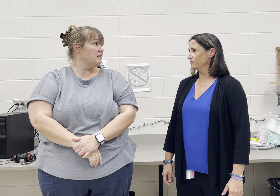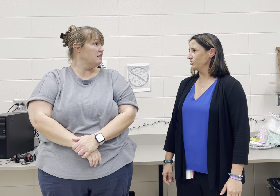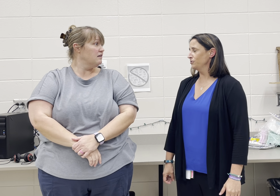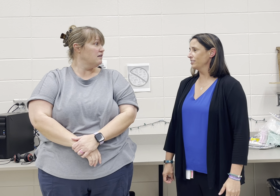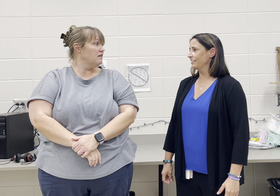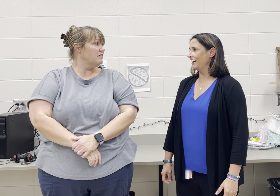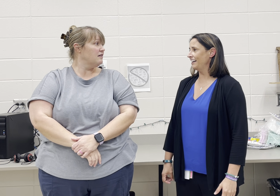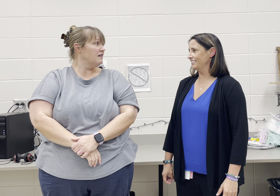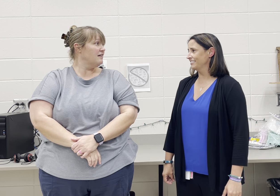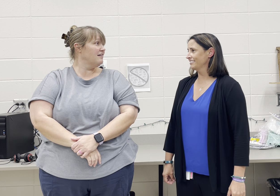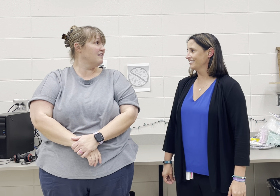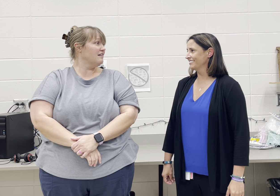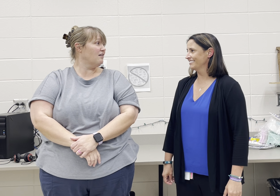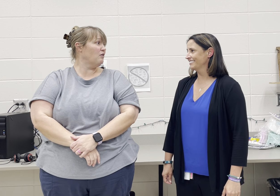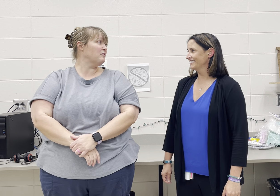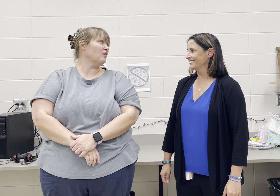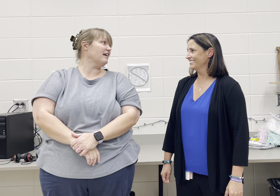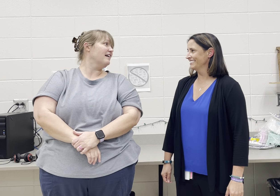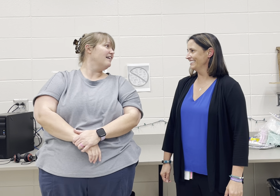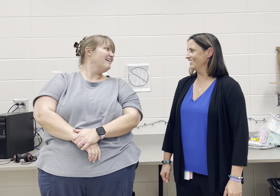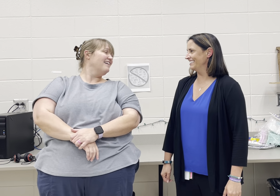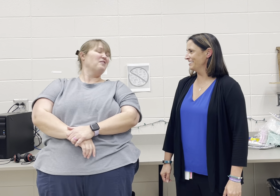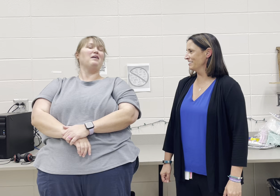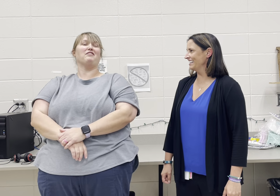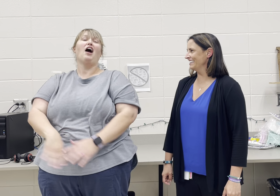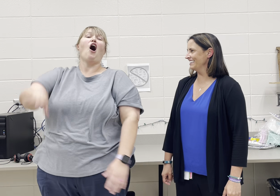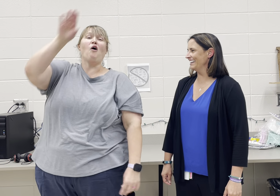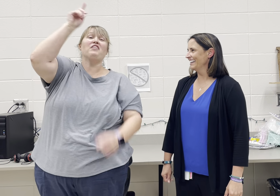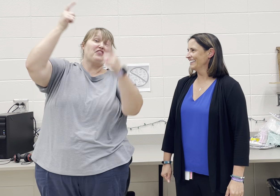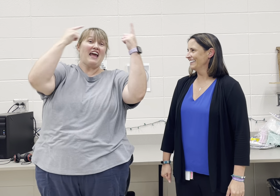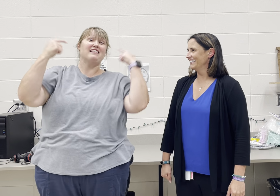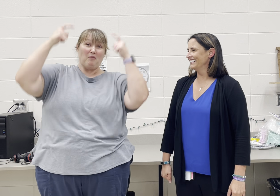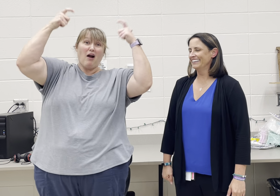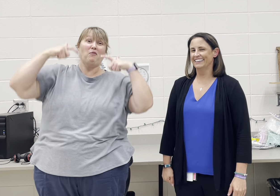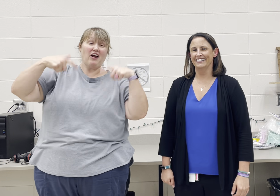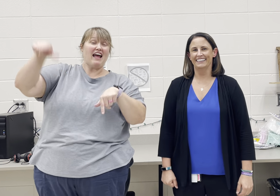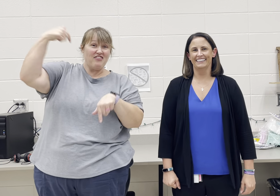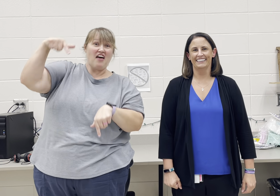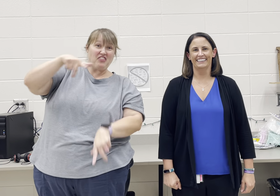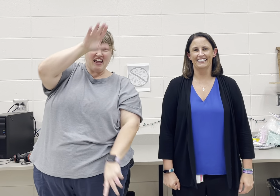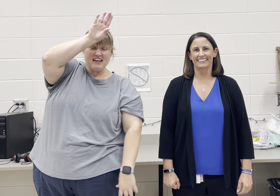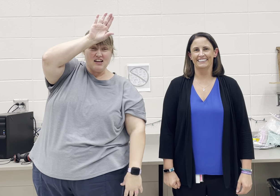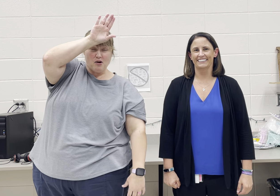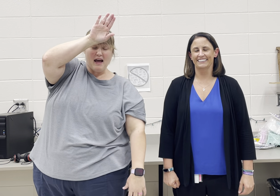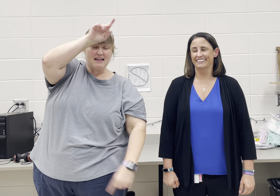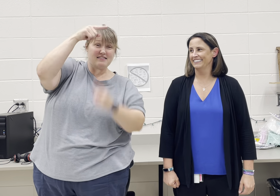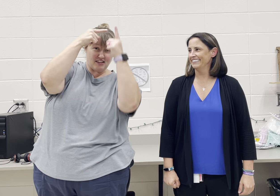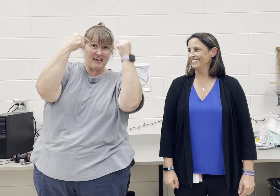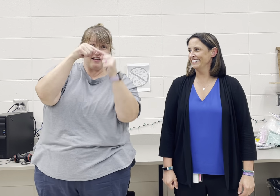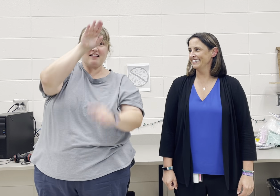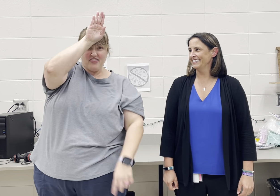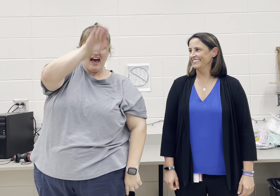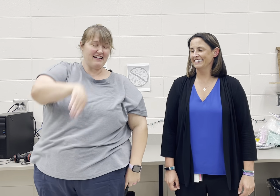You said hat. Oh, I'm sorry. Yeah. Whatever. On the thing that we're on their head, that thing, it has the thing, that.